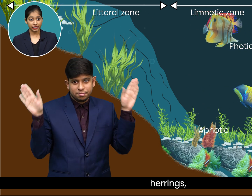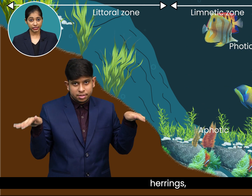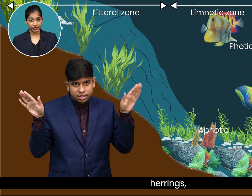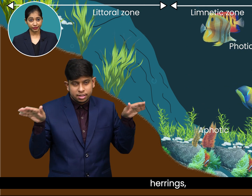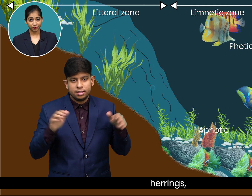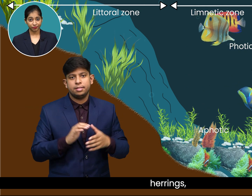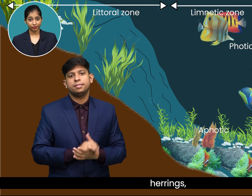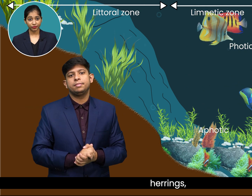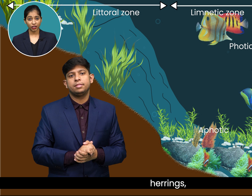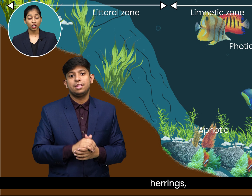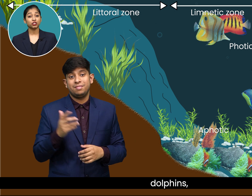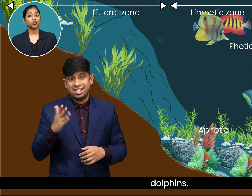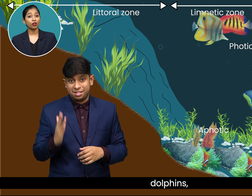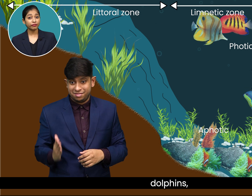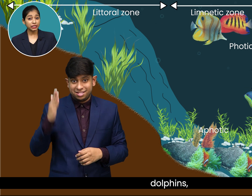herrings,